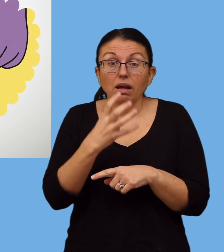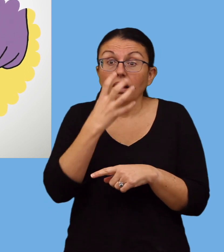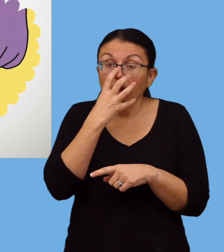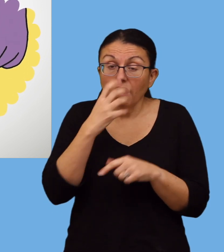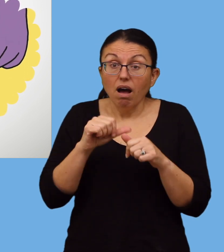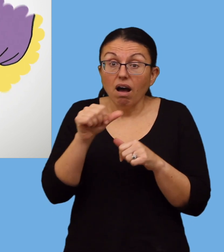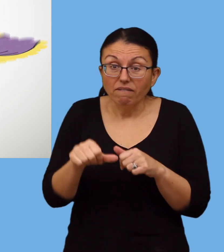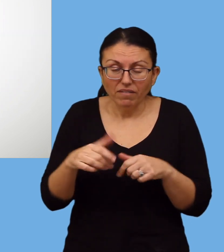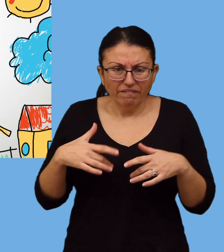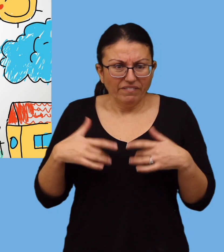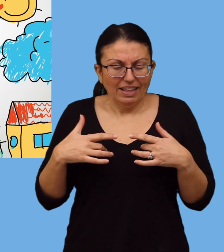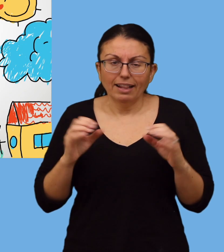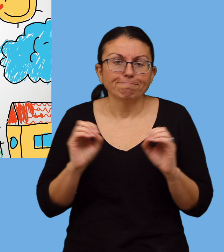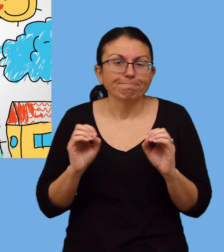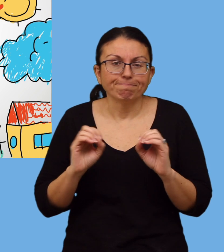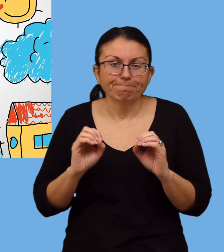the mask.